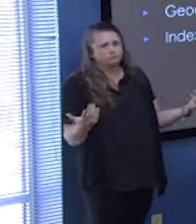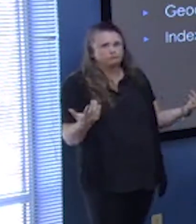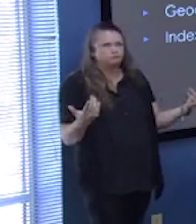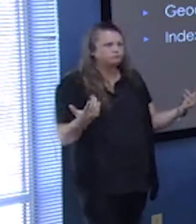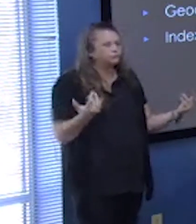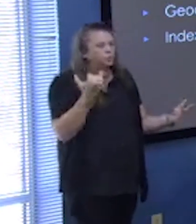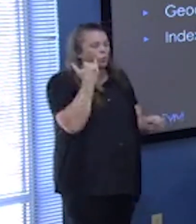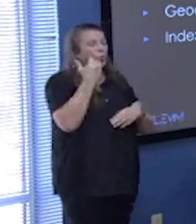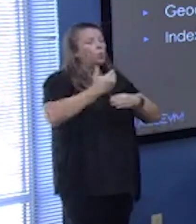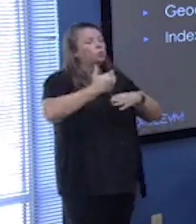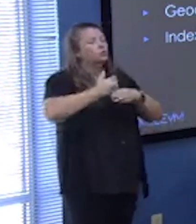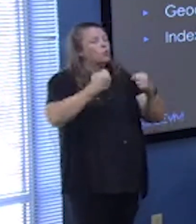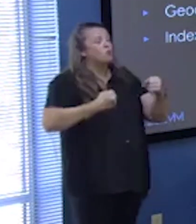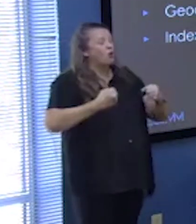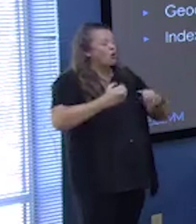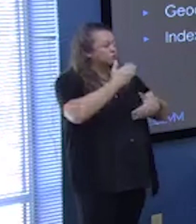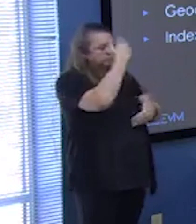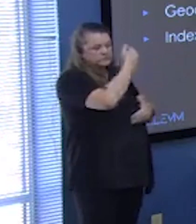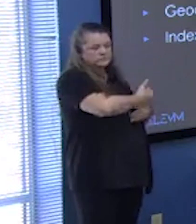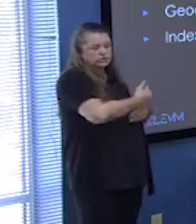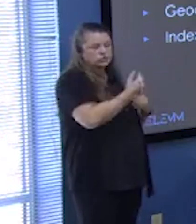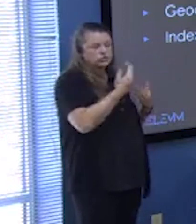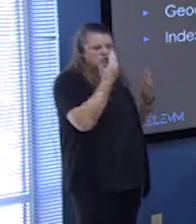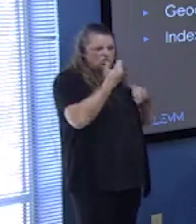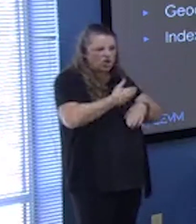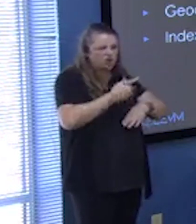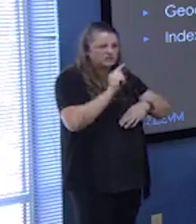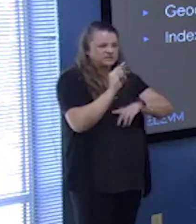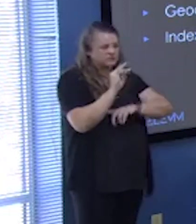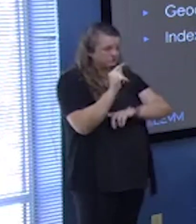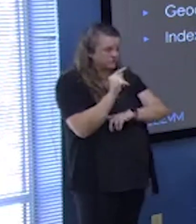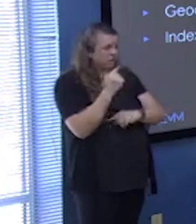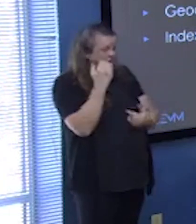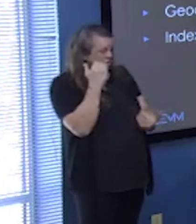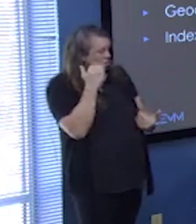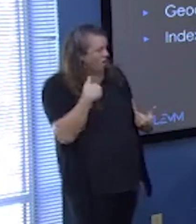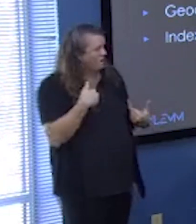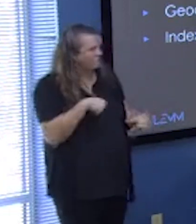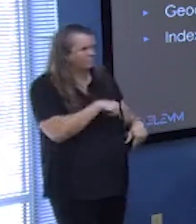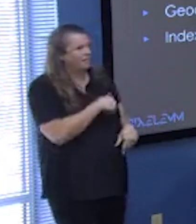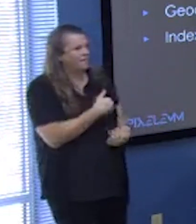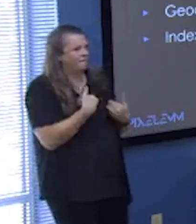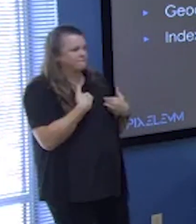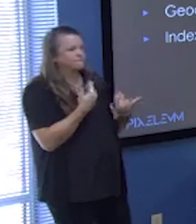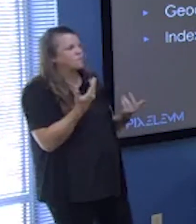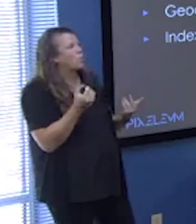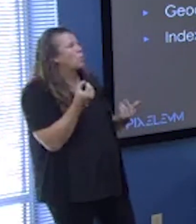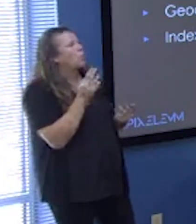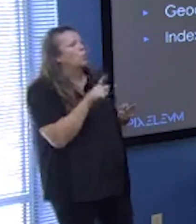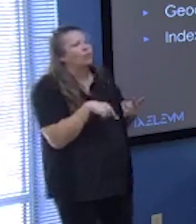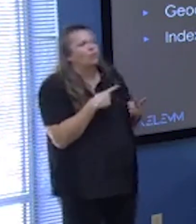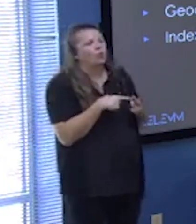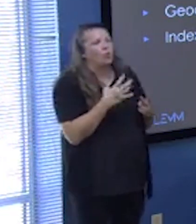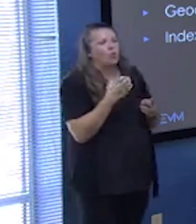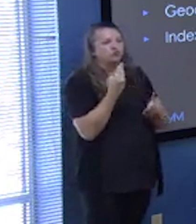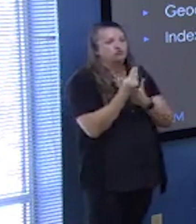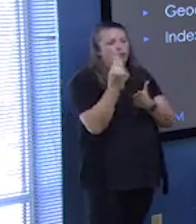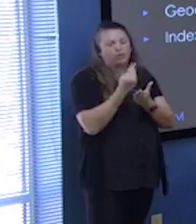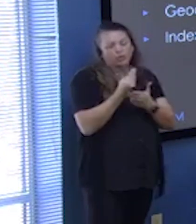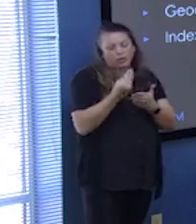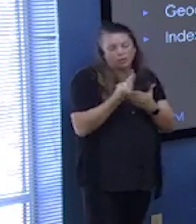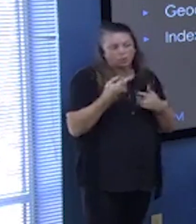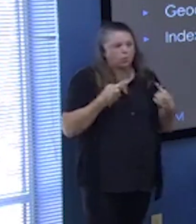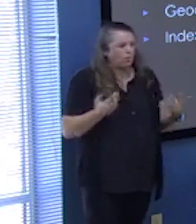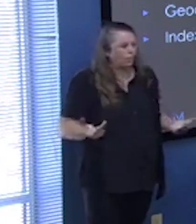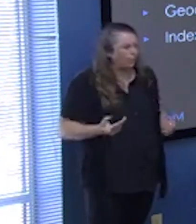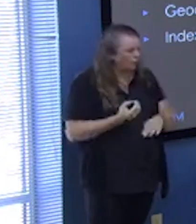window tinting, because Ocala Car Audio has probably the most complete profile. Or if they're searching and they want to go shopping while they're in